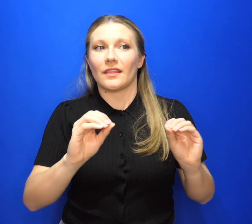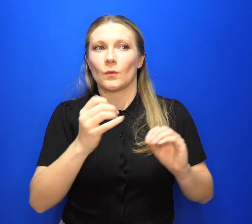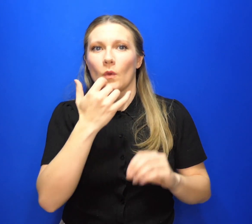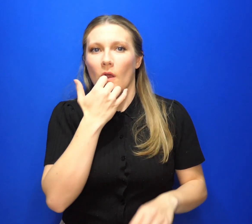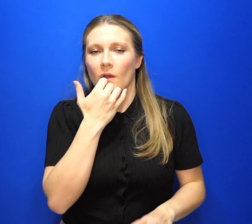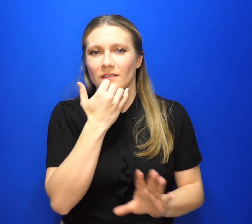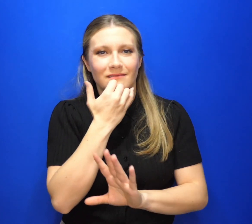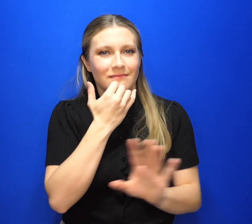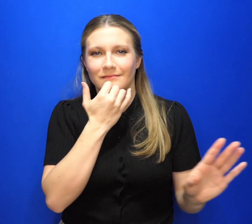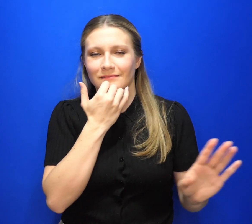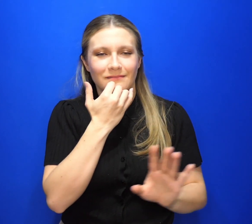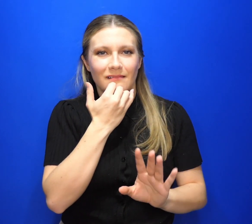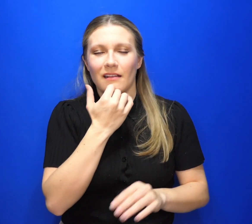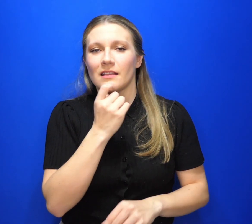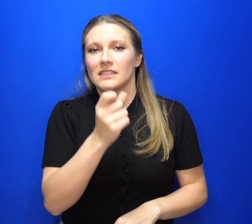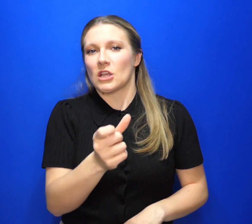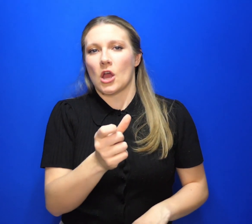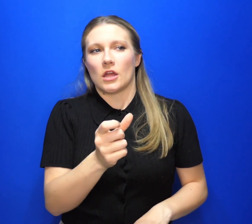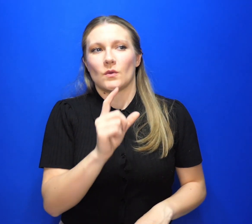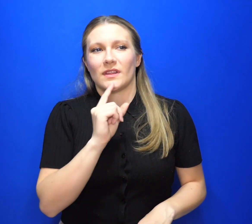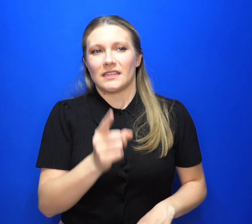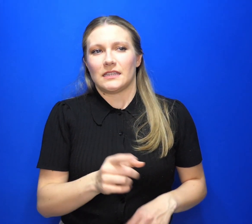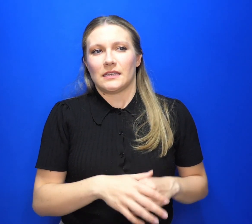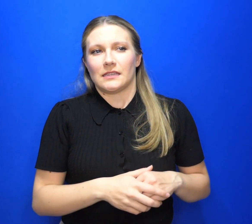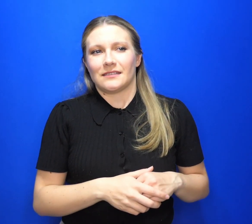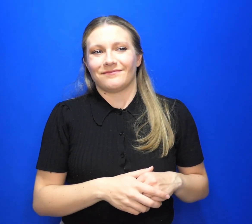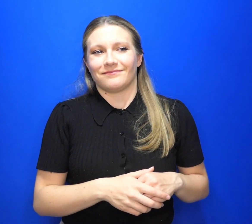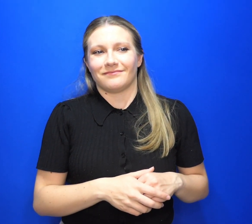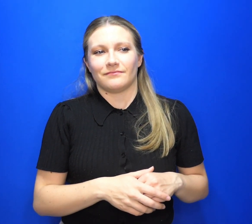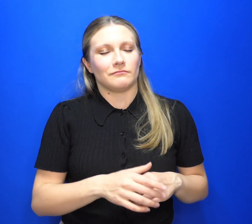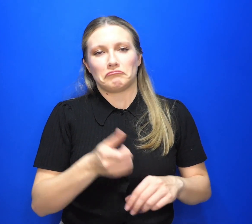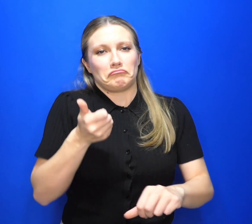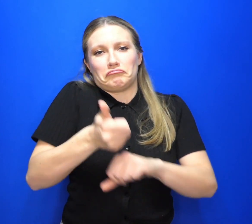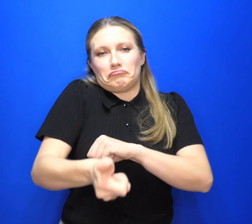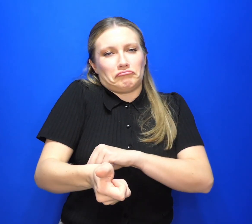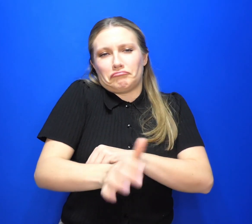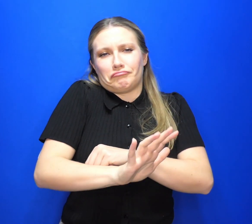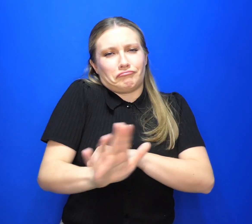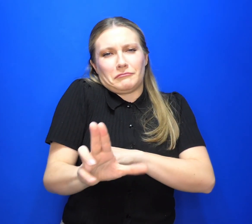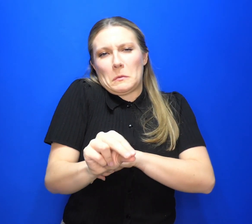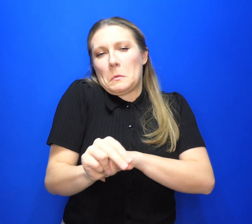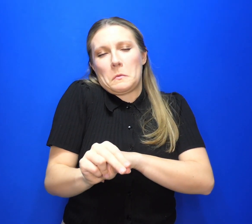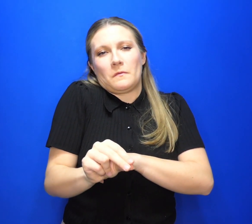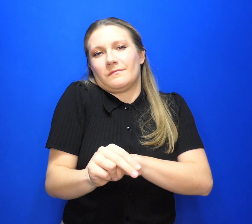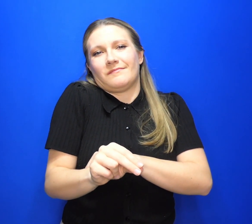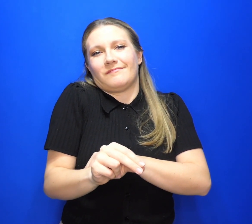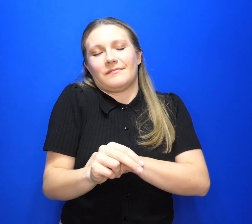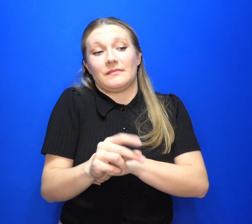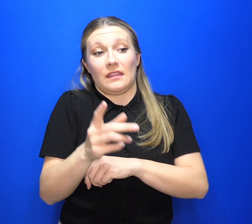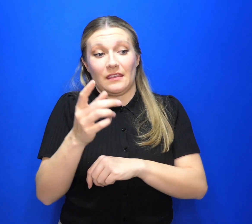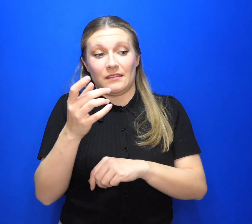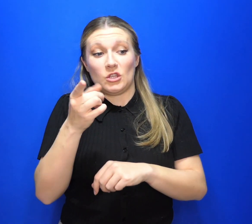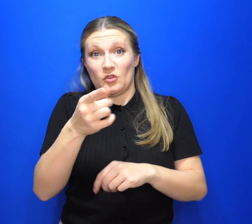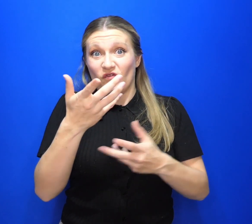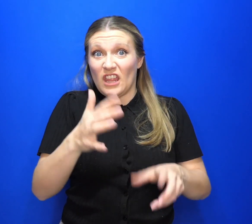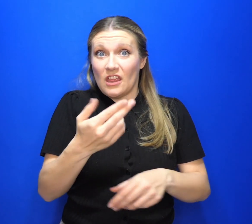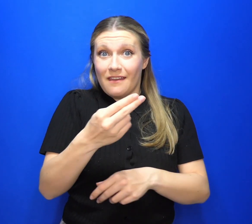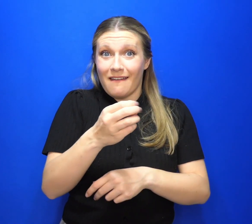wrong, right? It's not your fault that you're coming out of the honeymoon time period, that you